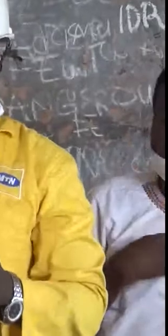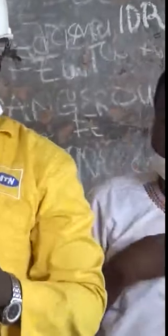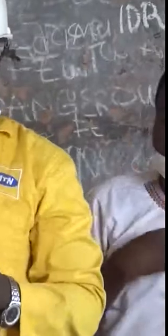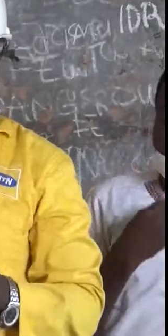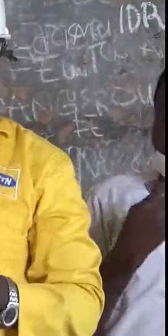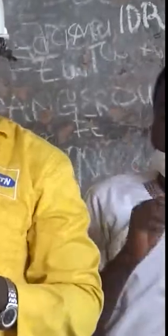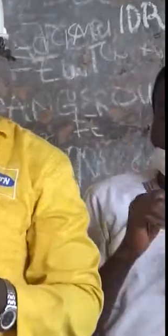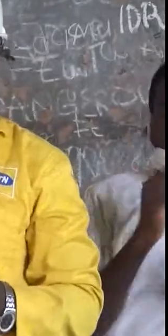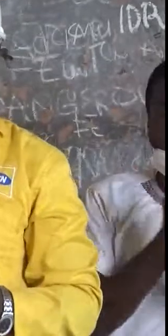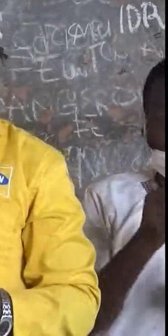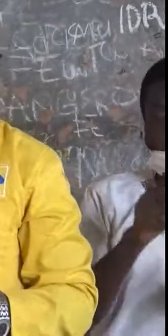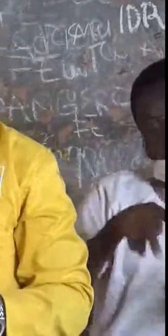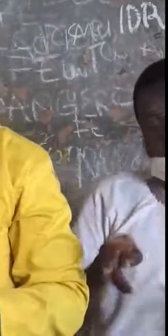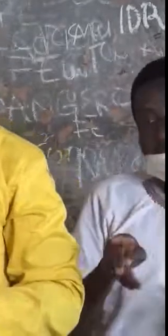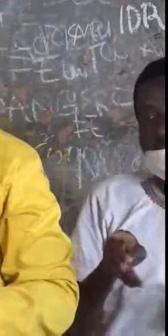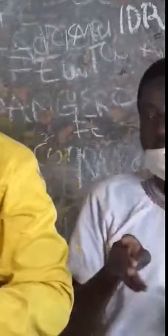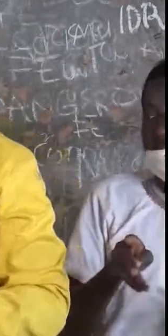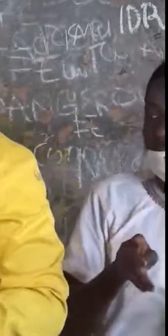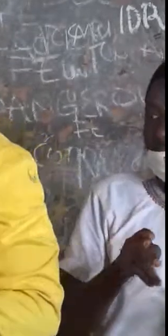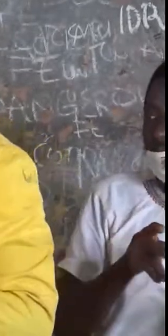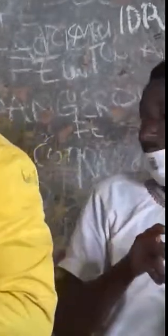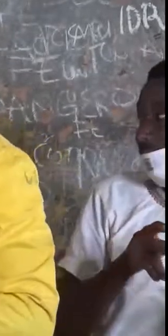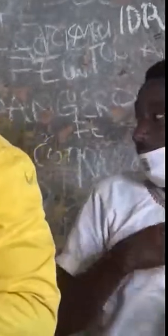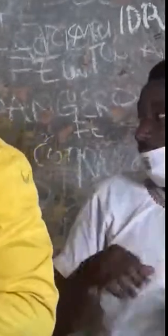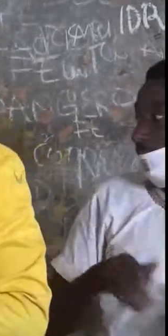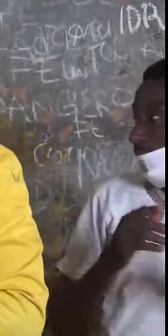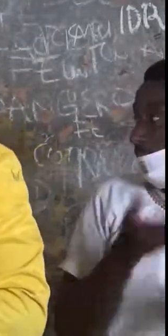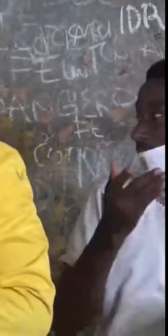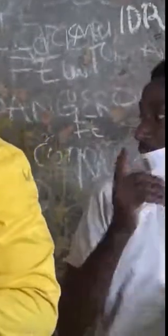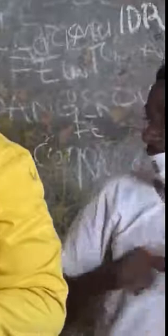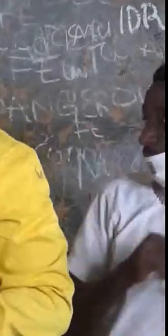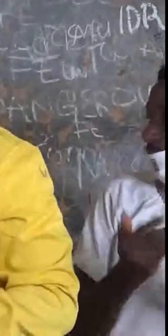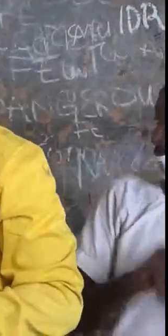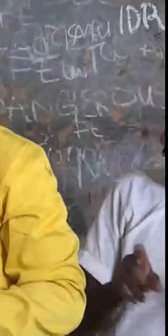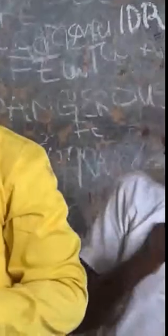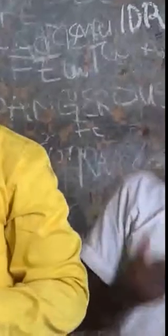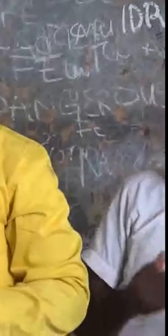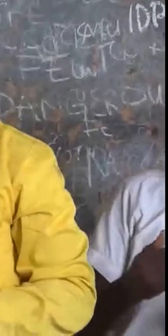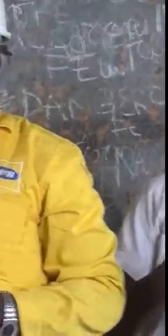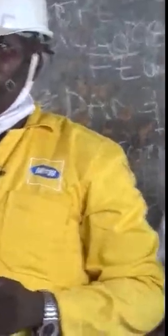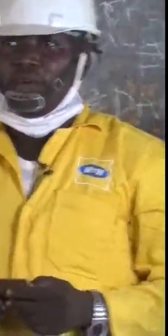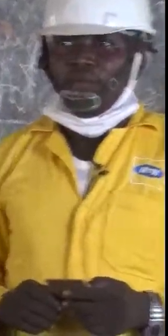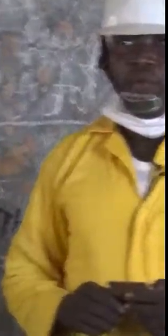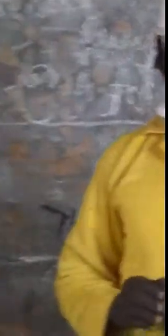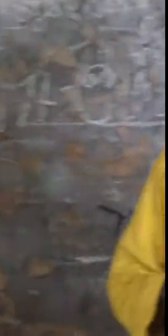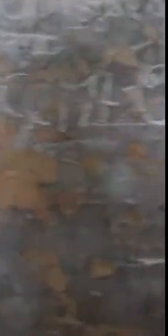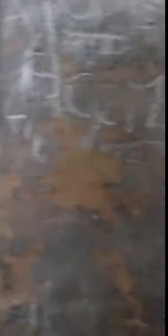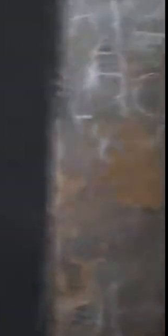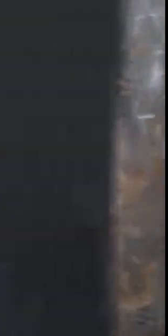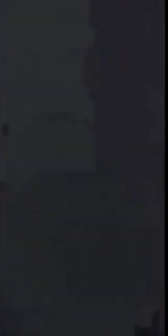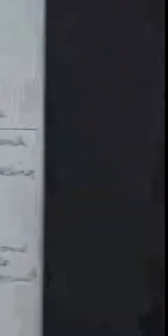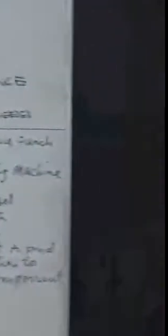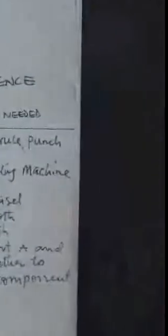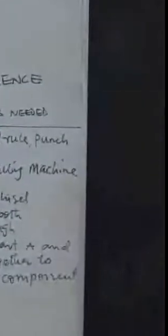the workpiece on the bench vise, then we'll carry out the exercise, which is cutting, for us to bring